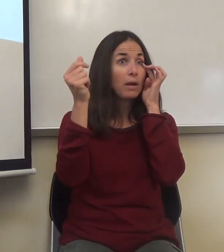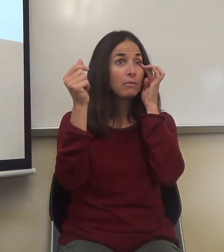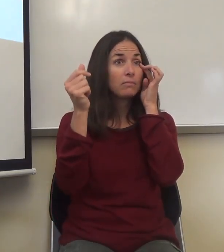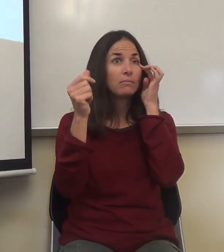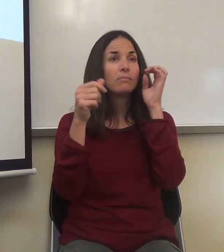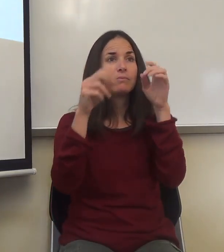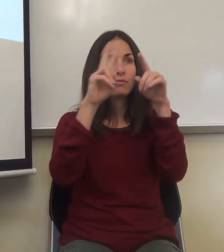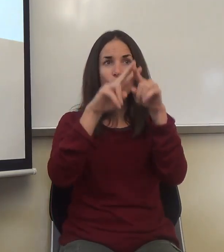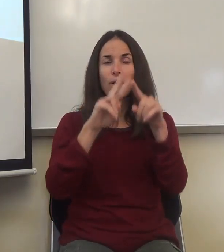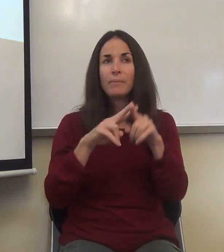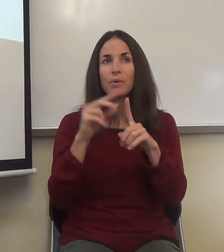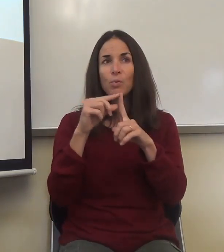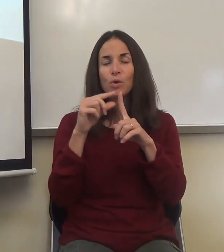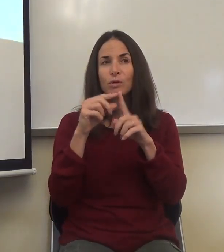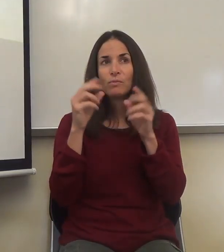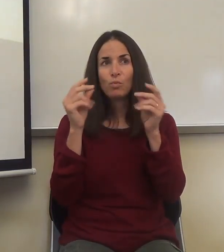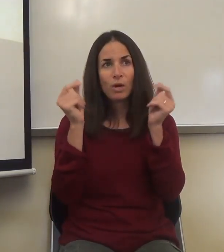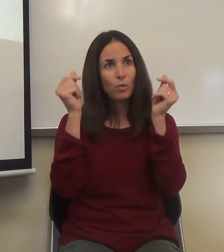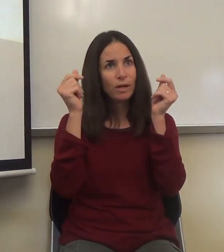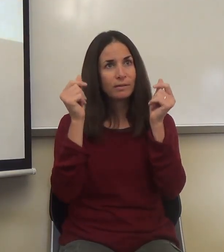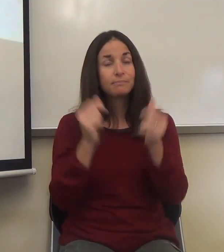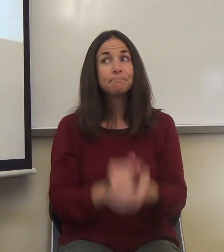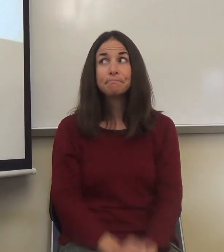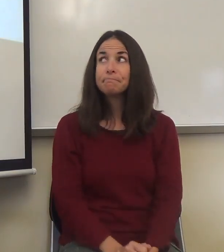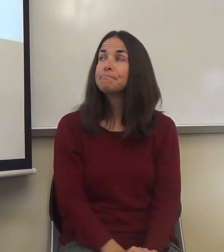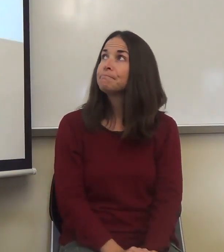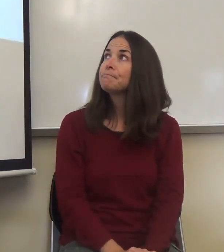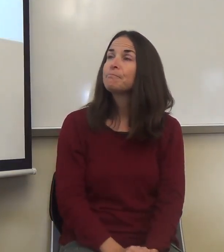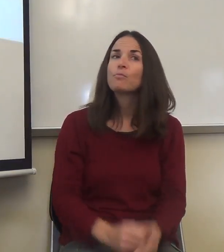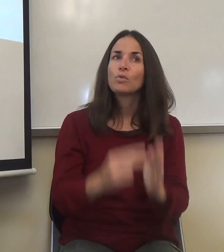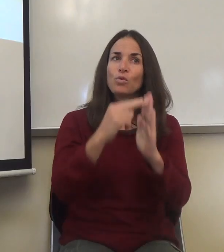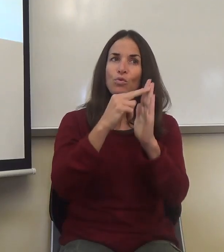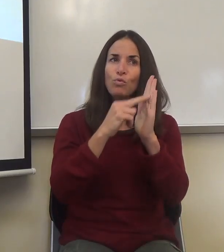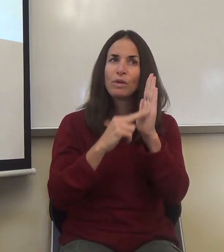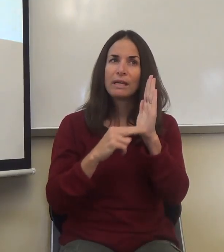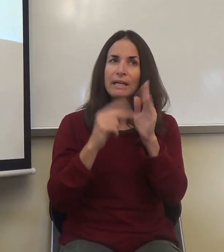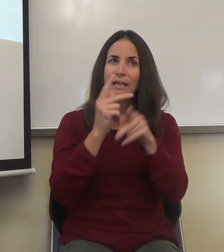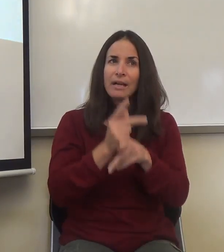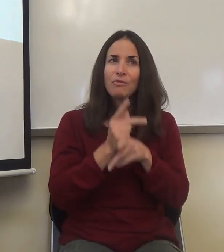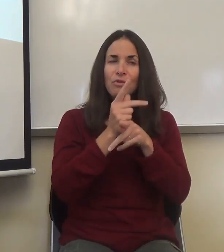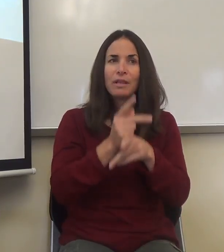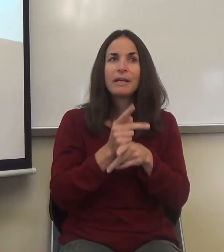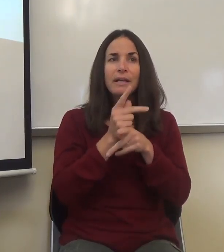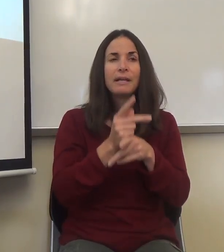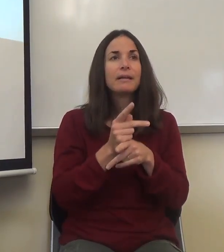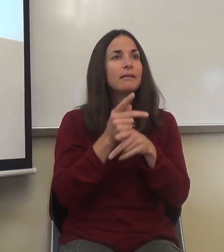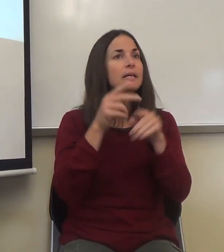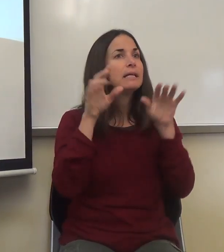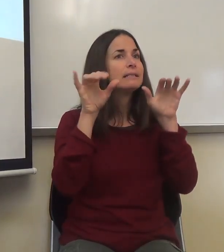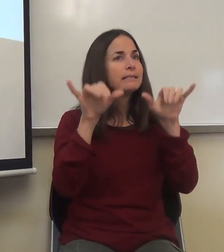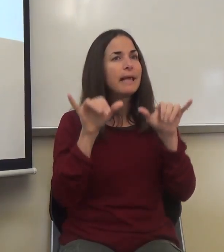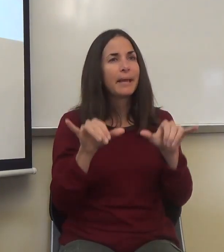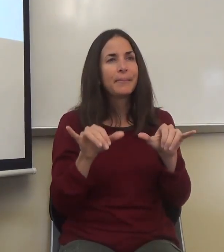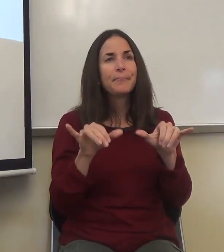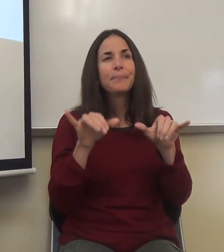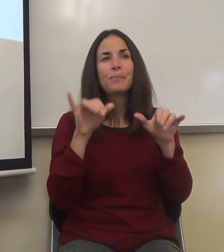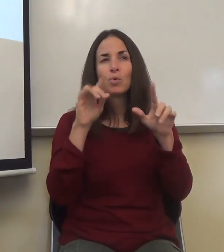I was saying, who is PT? Yeah, that's another question. Who is he, and what was his